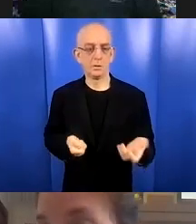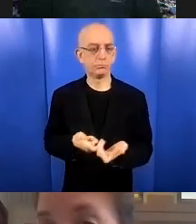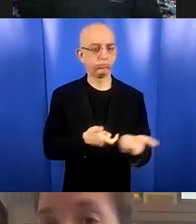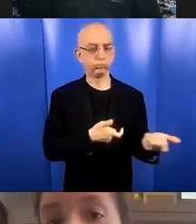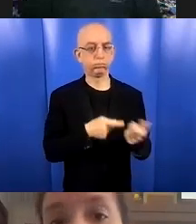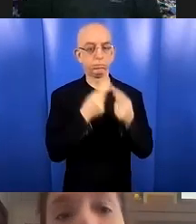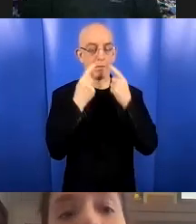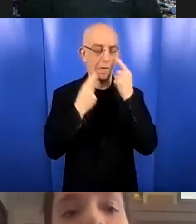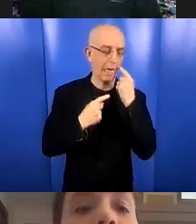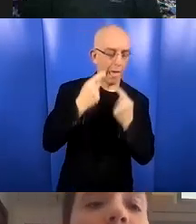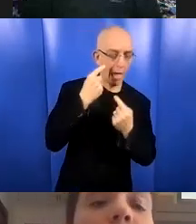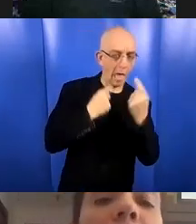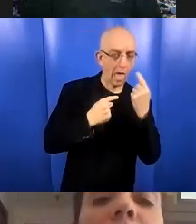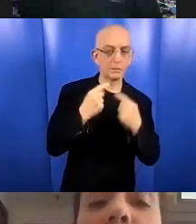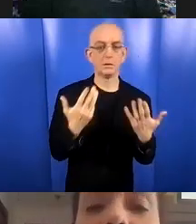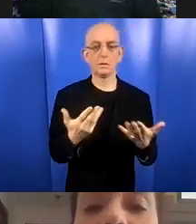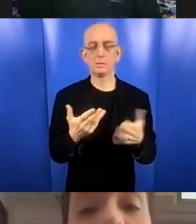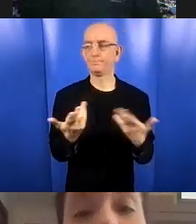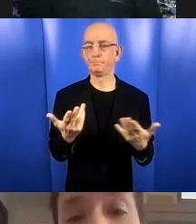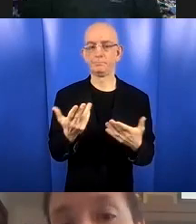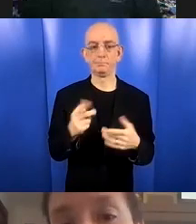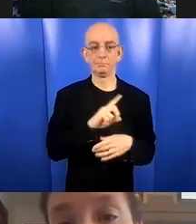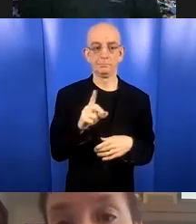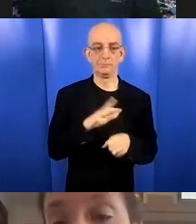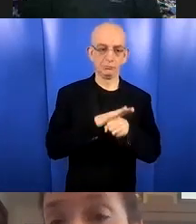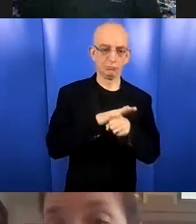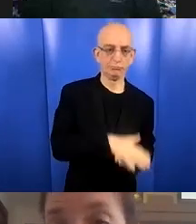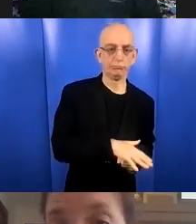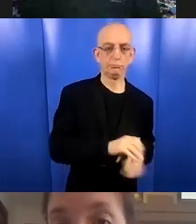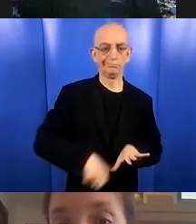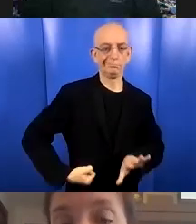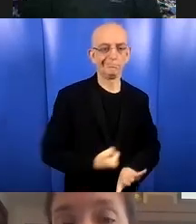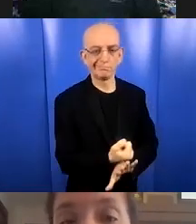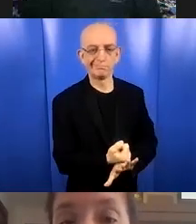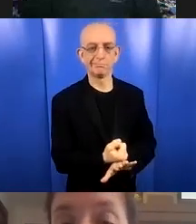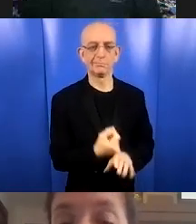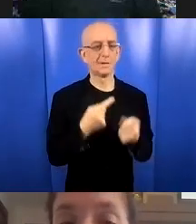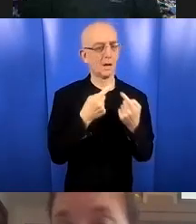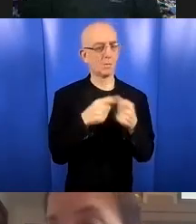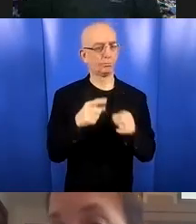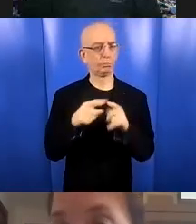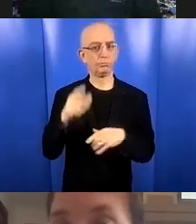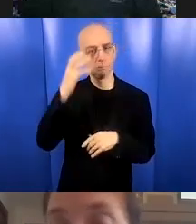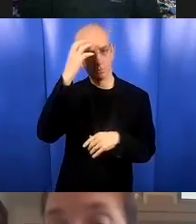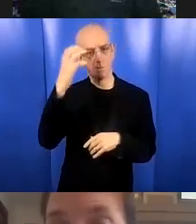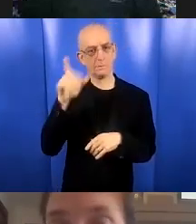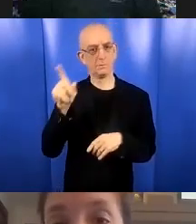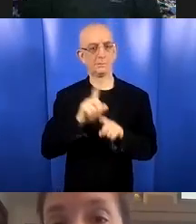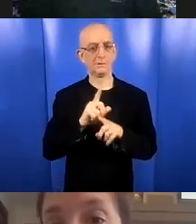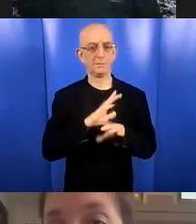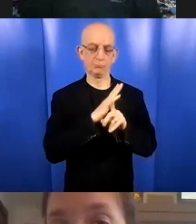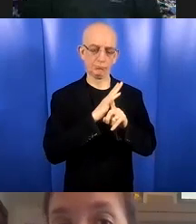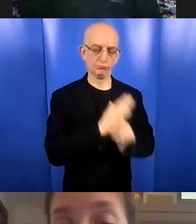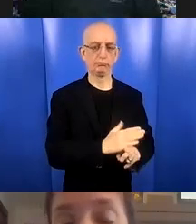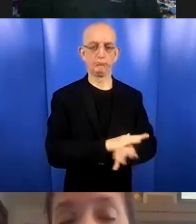the right to peaceful assembly. And on the other hand, this is part of a bigger context where we see states acting more and more to